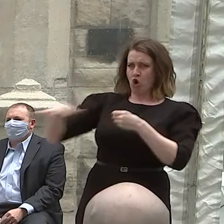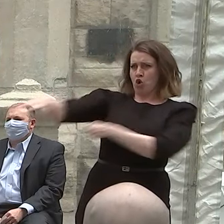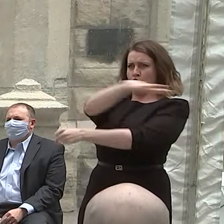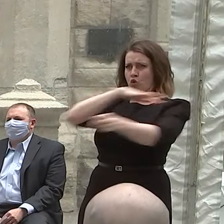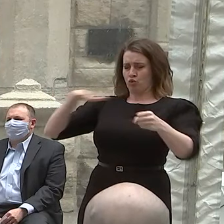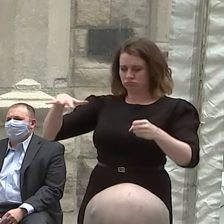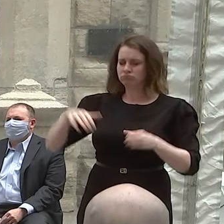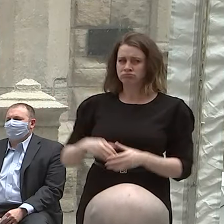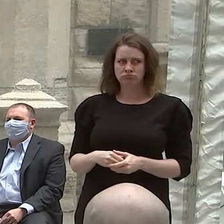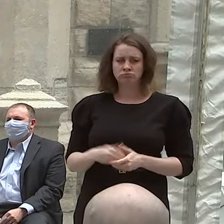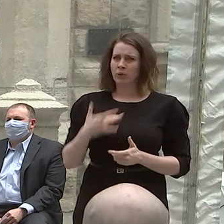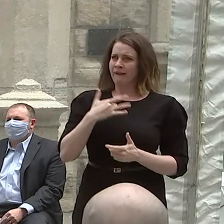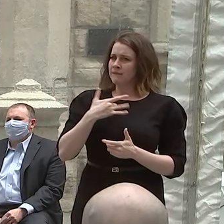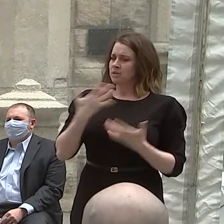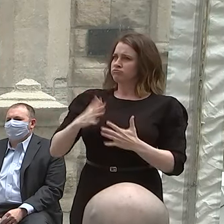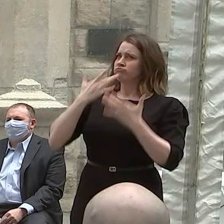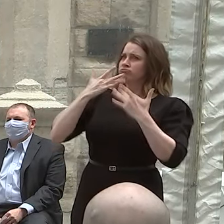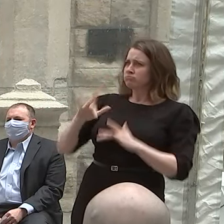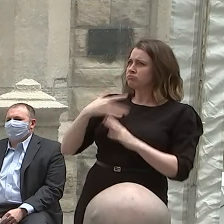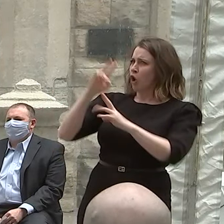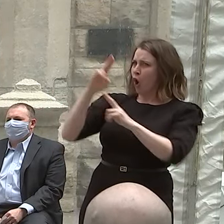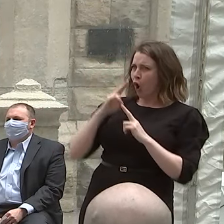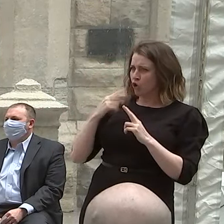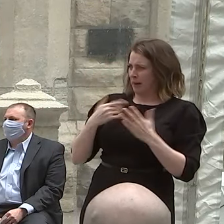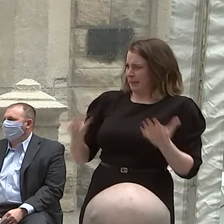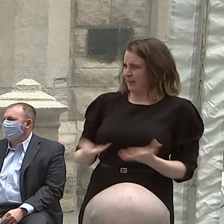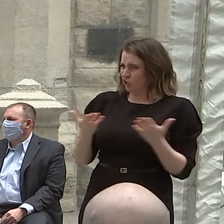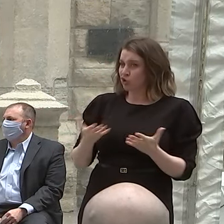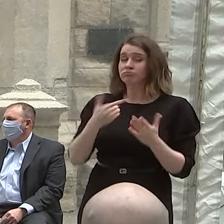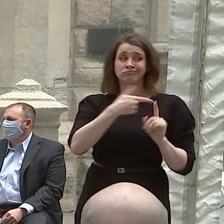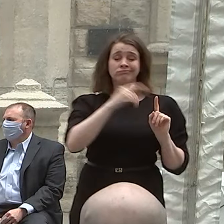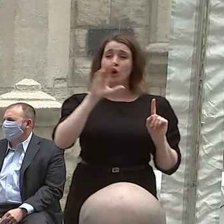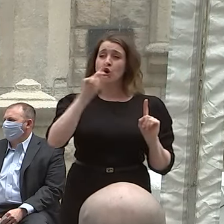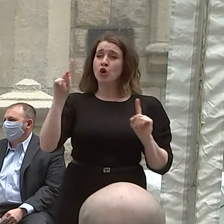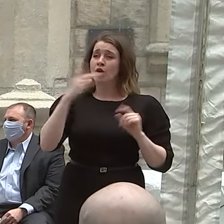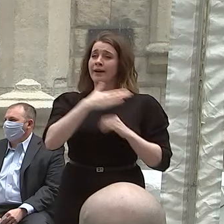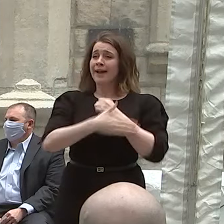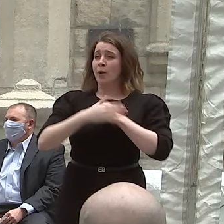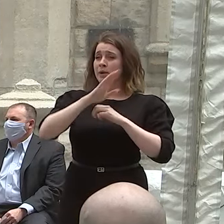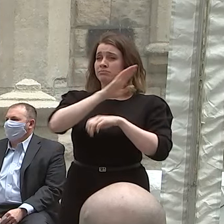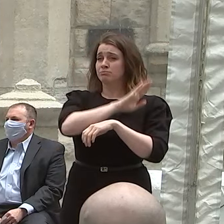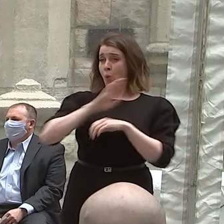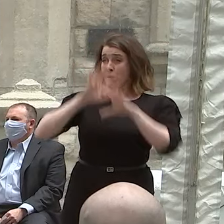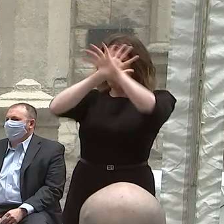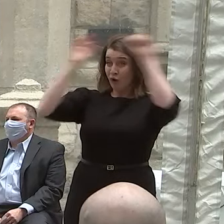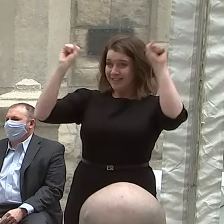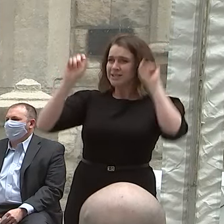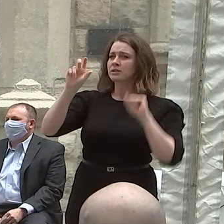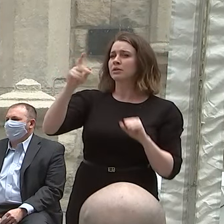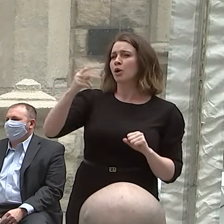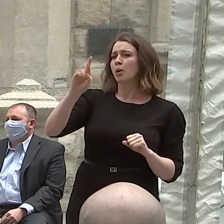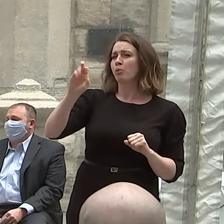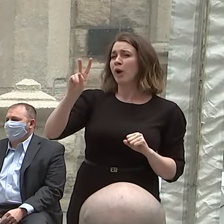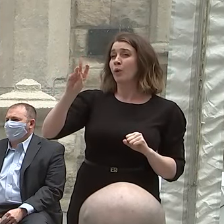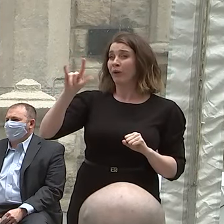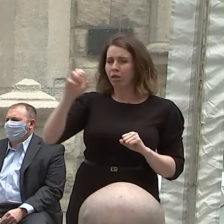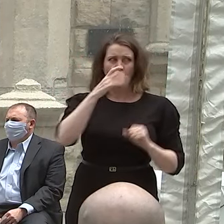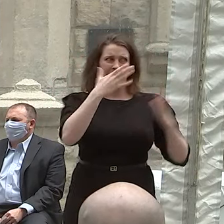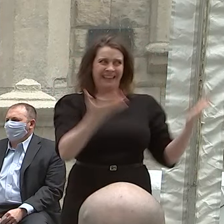So I am honored and grateful that Cook County Board President Tony Preckwinkle will be part of this very important